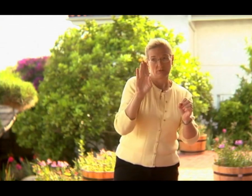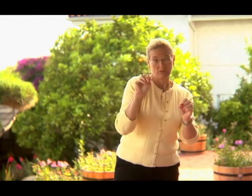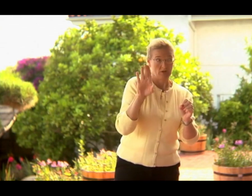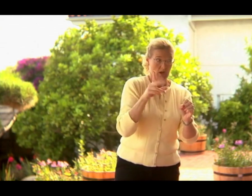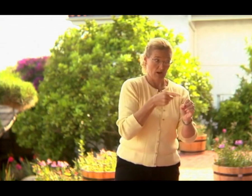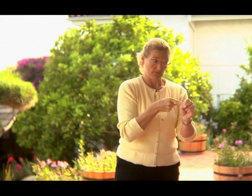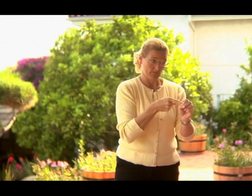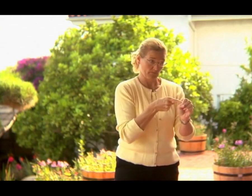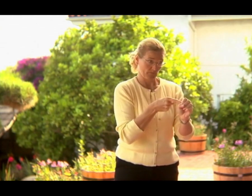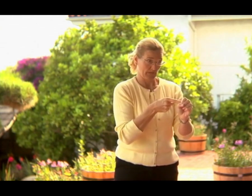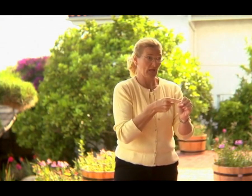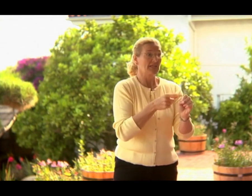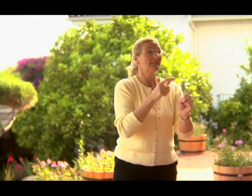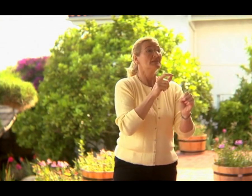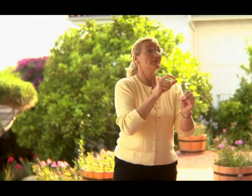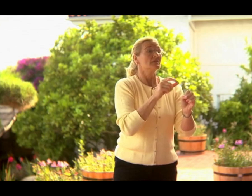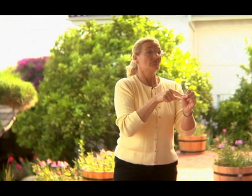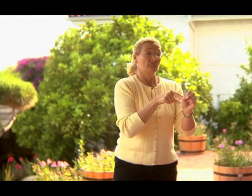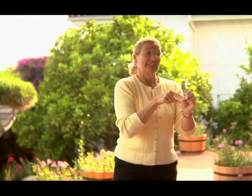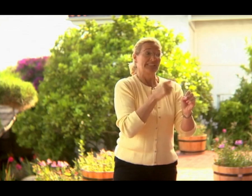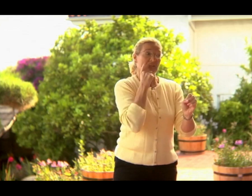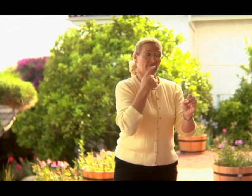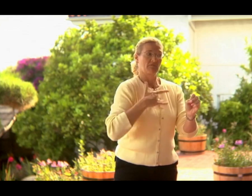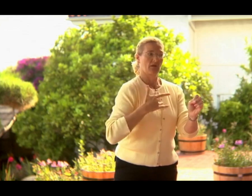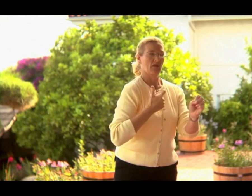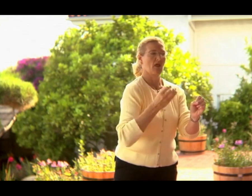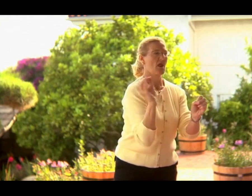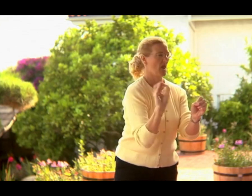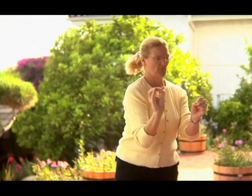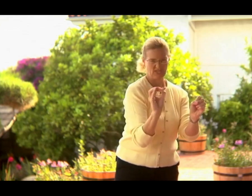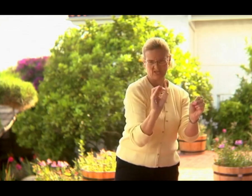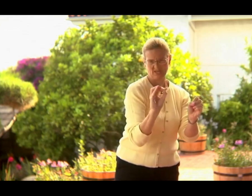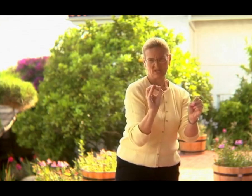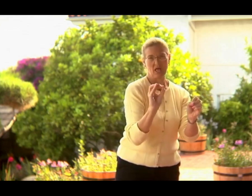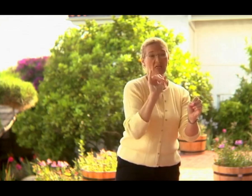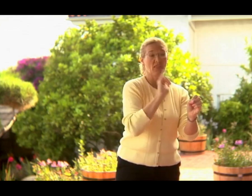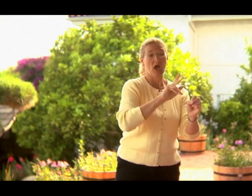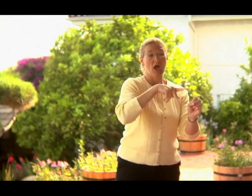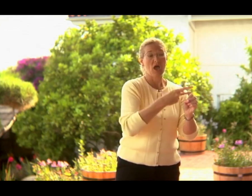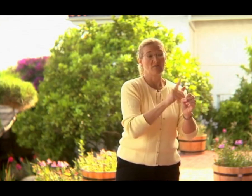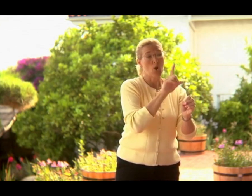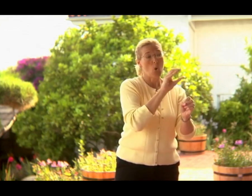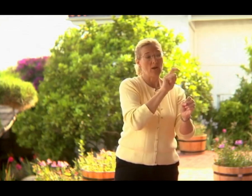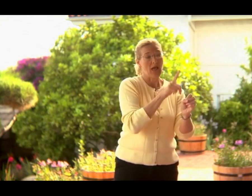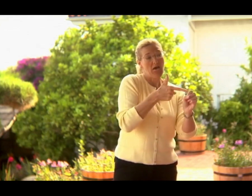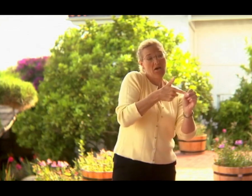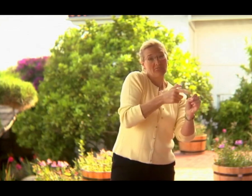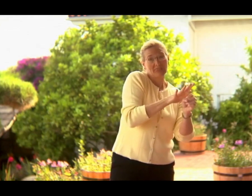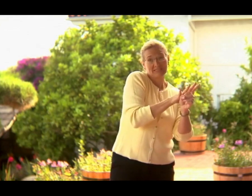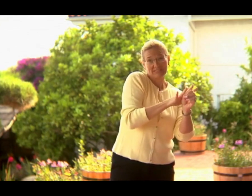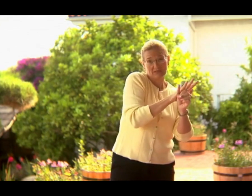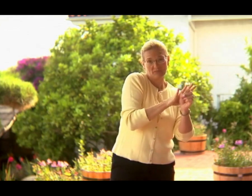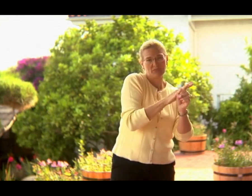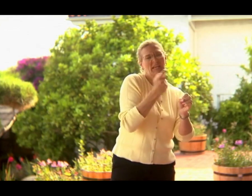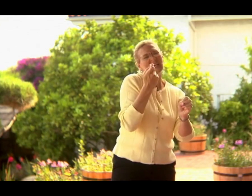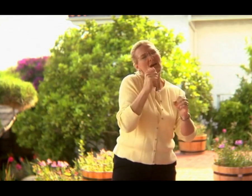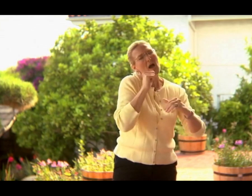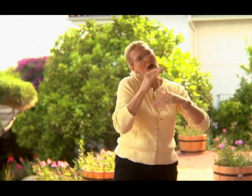skin so you won't feel anything. It's a local anesthetic. The shot is